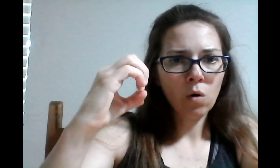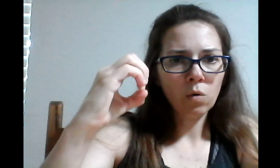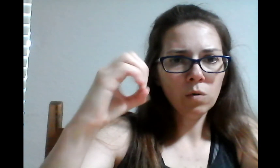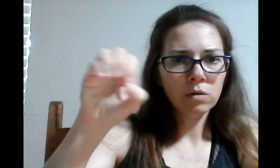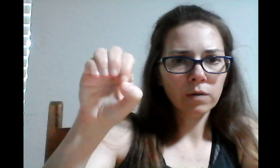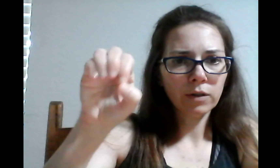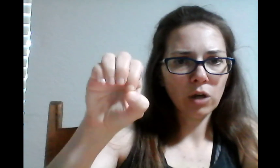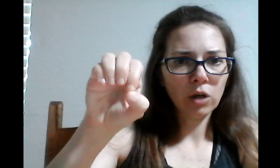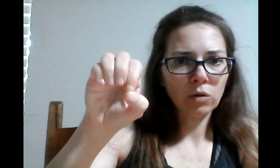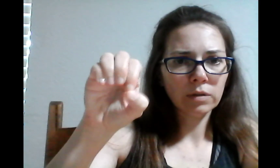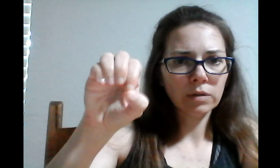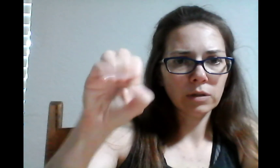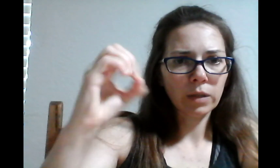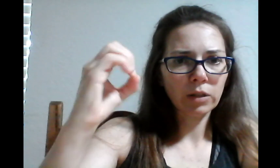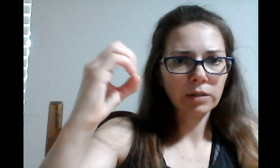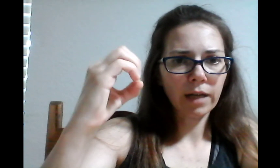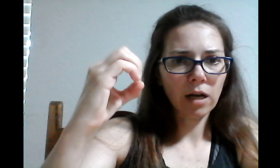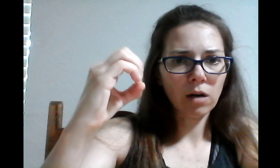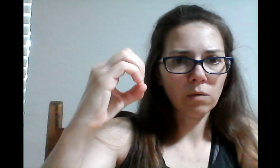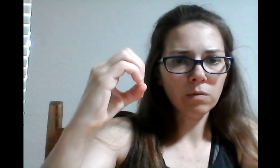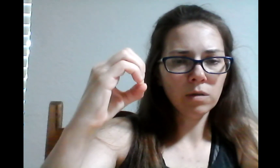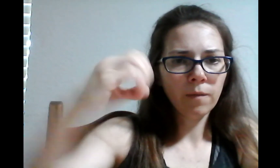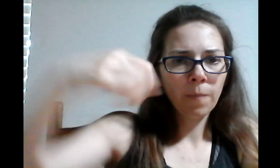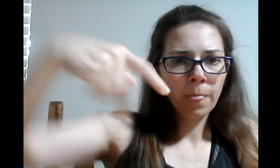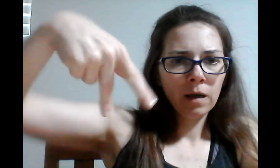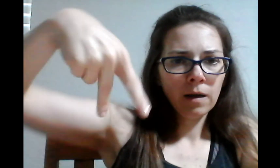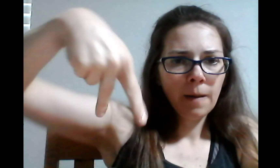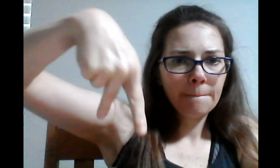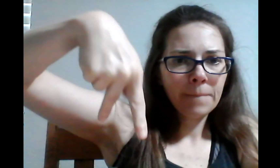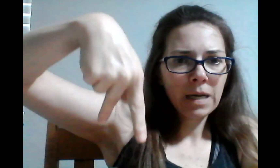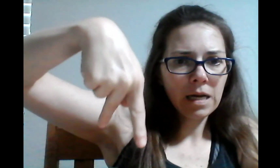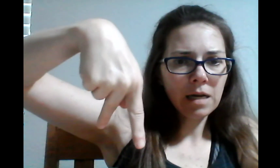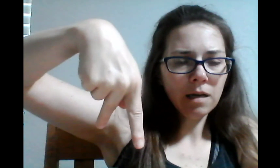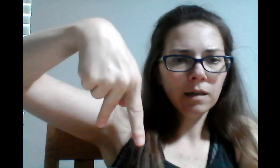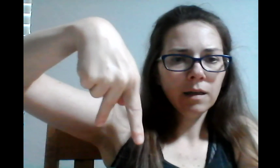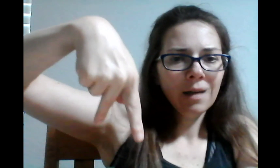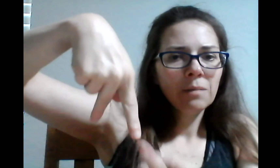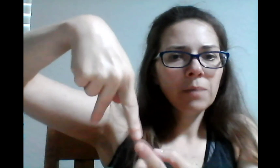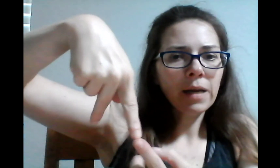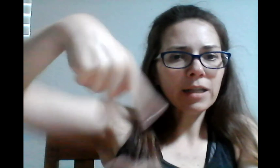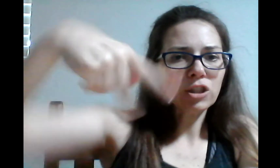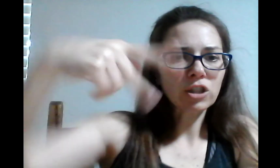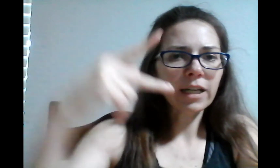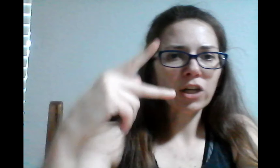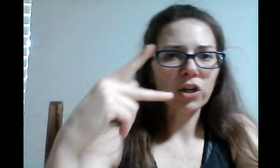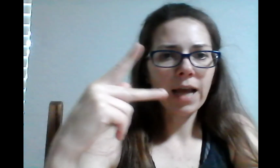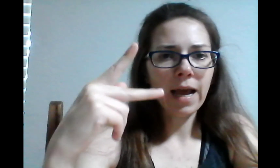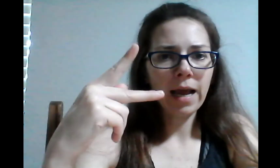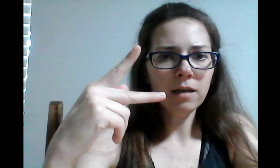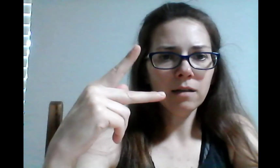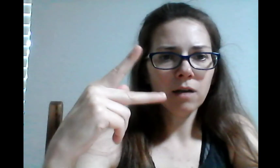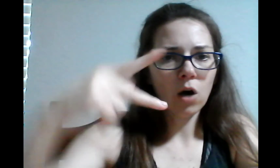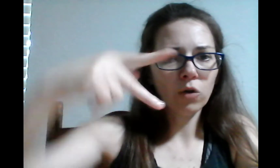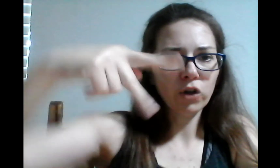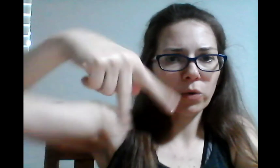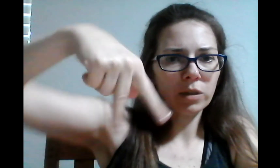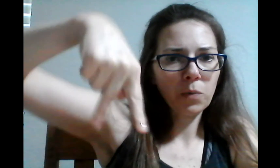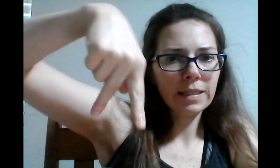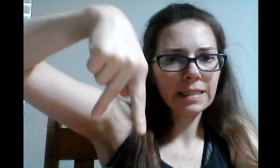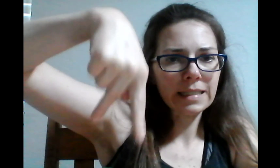O. That's your O. This is what it looks like. O. P. P is just like your K, only you're going to point it